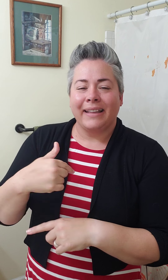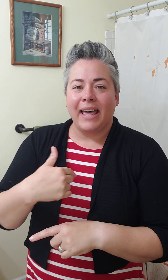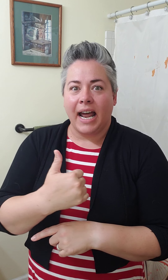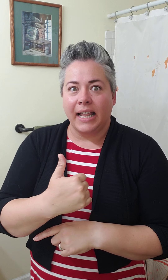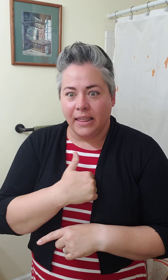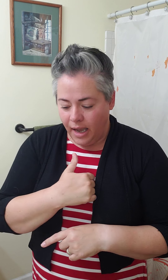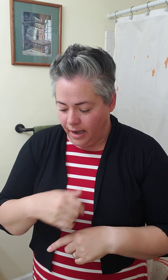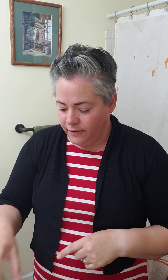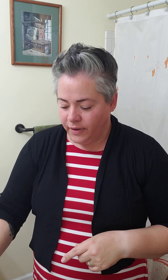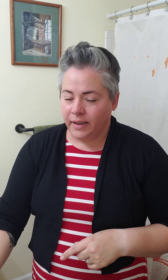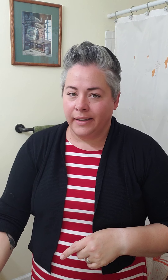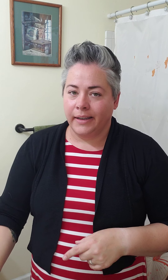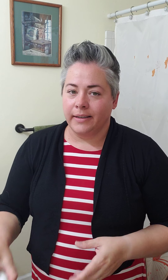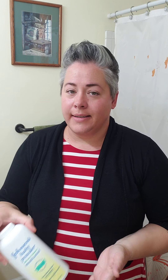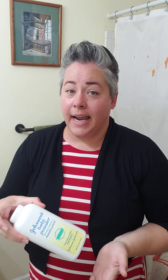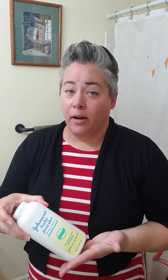that I love is now